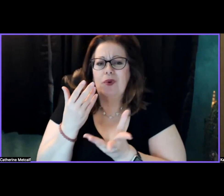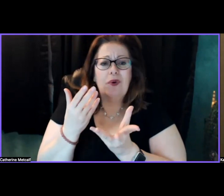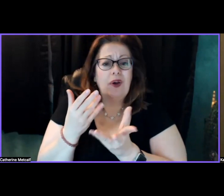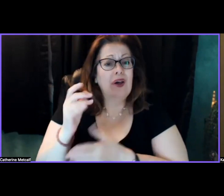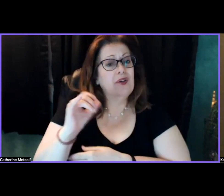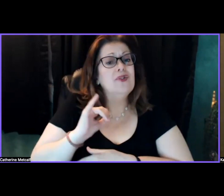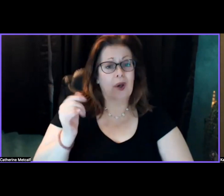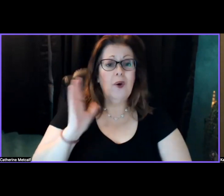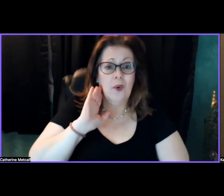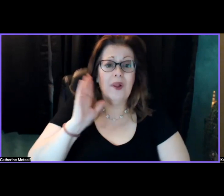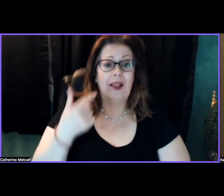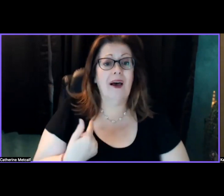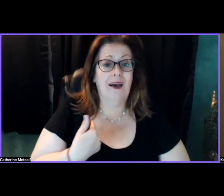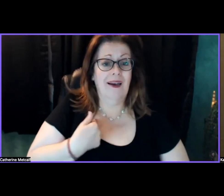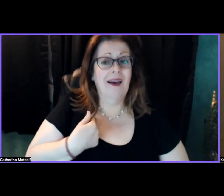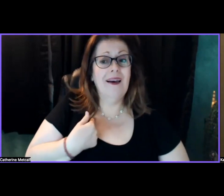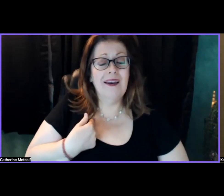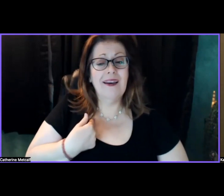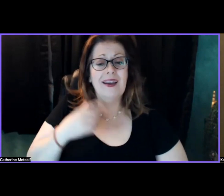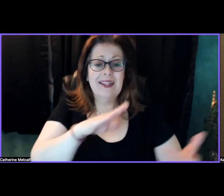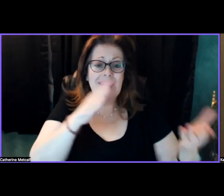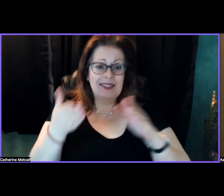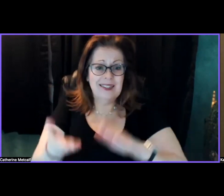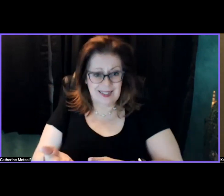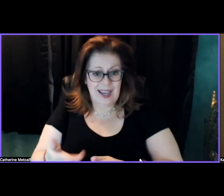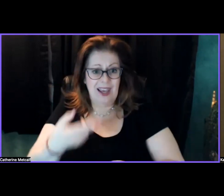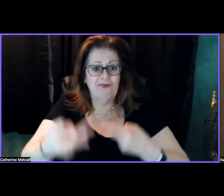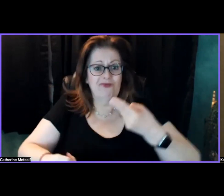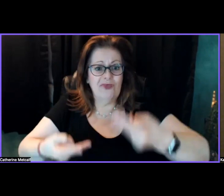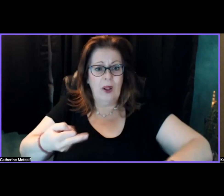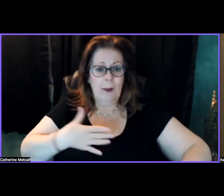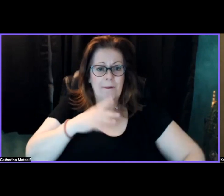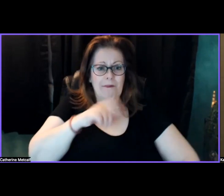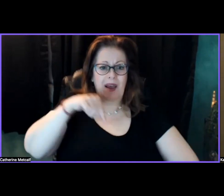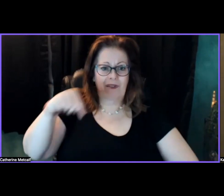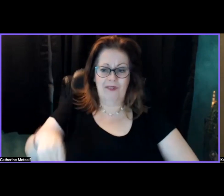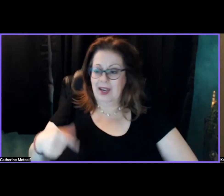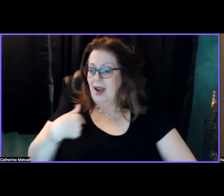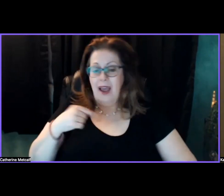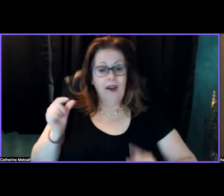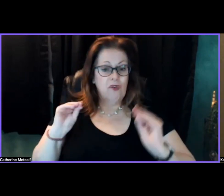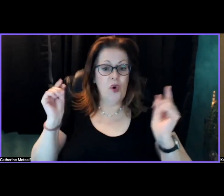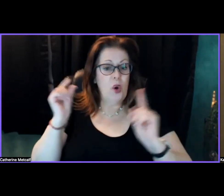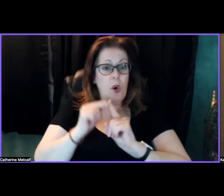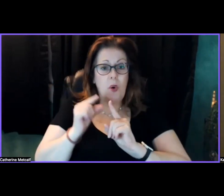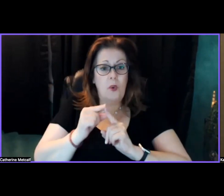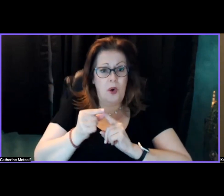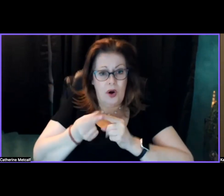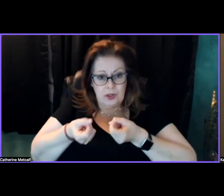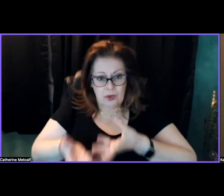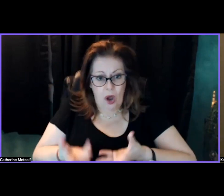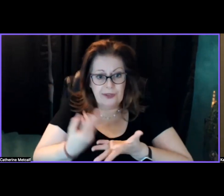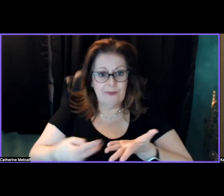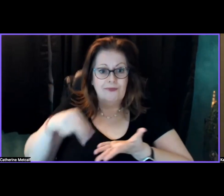I. The dead at my feet, and I have no words to bring them home again. An elegy for whose